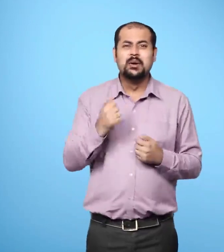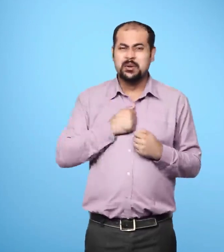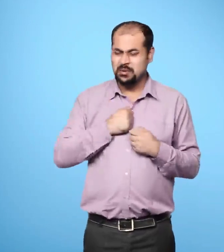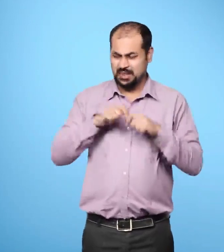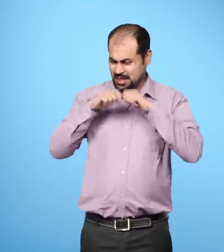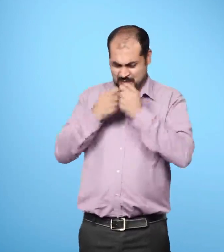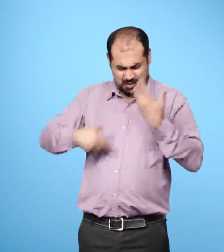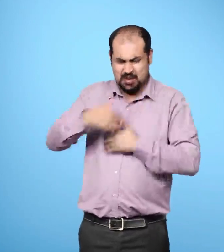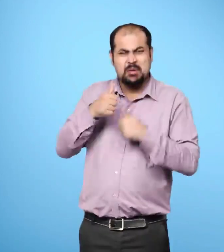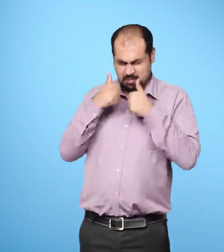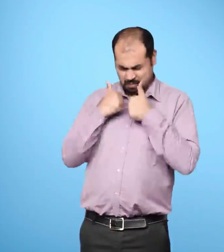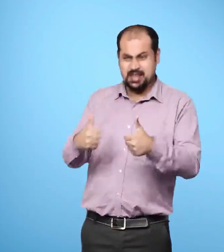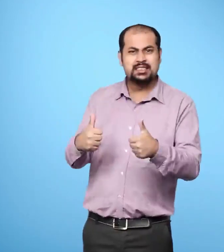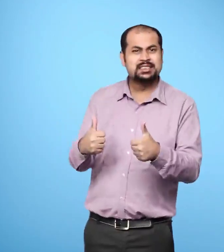and scrub.